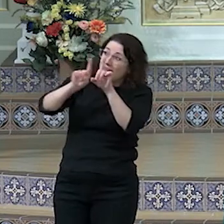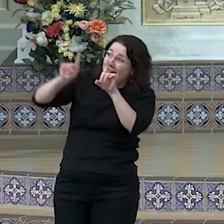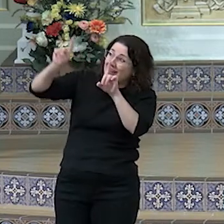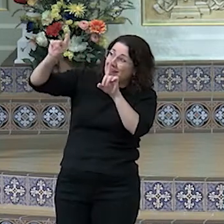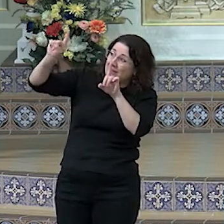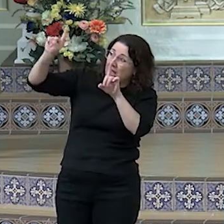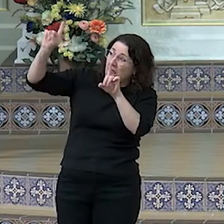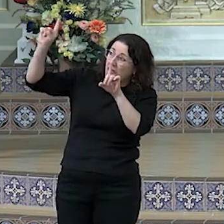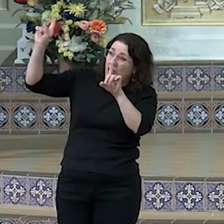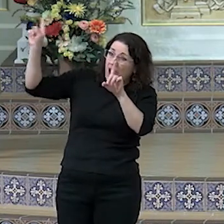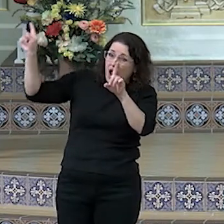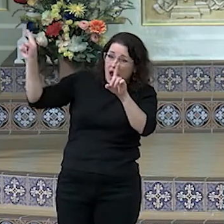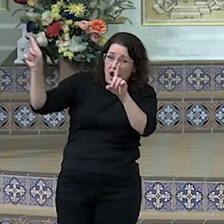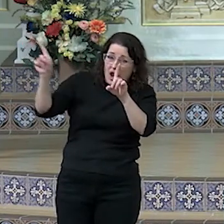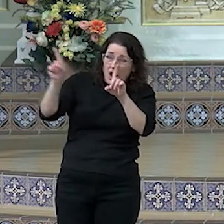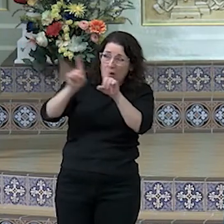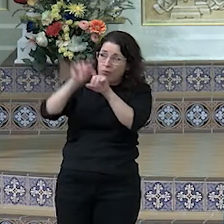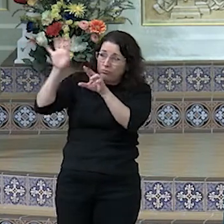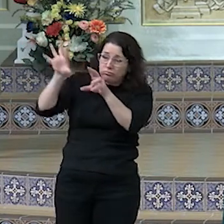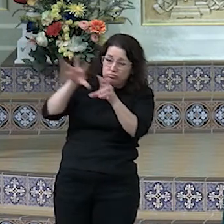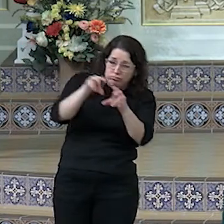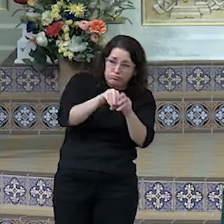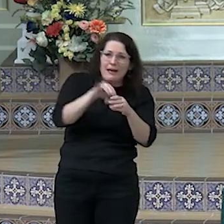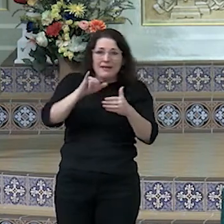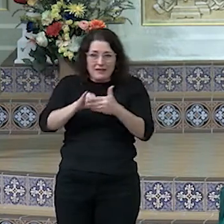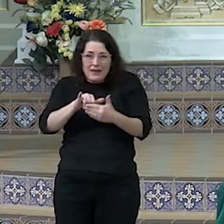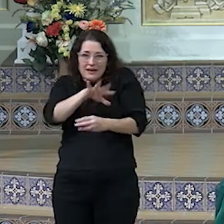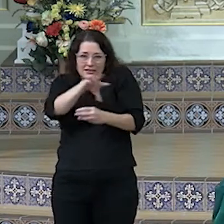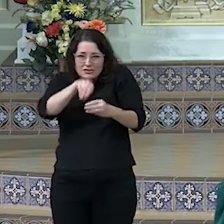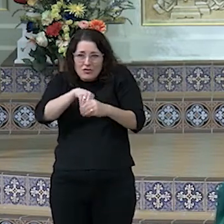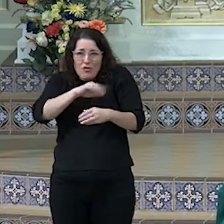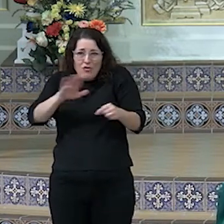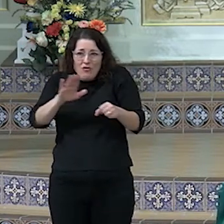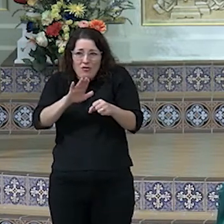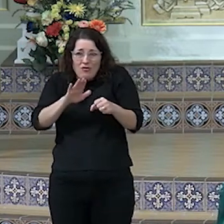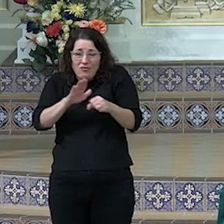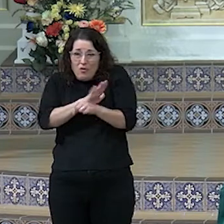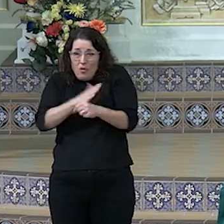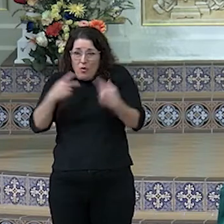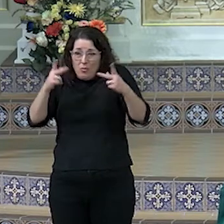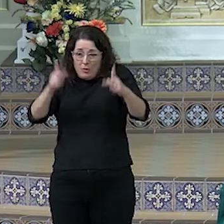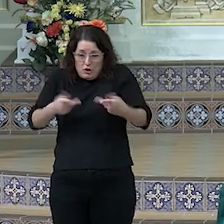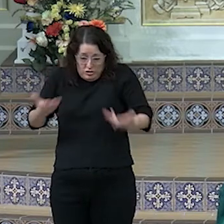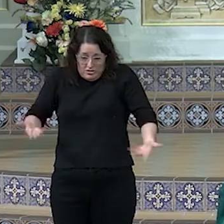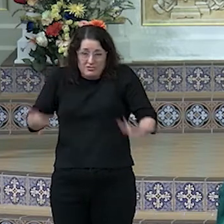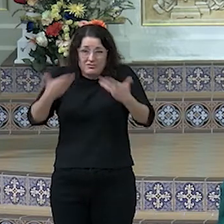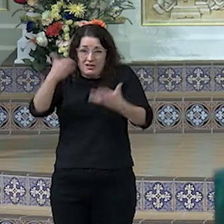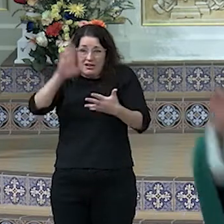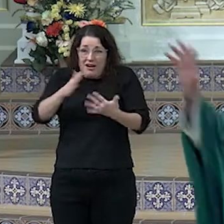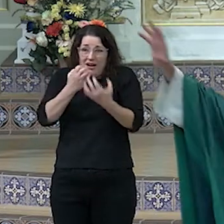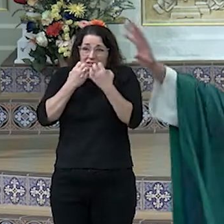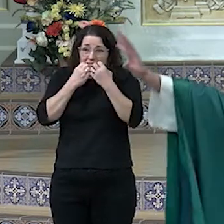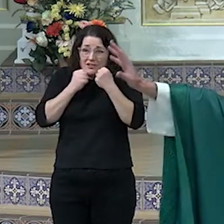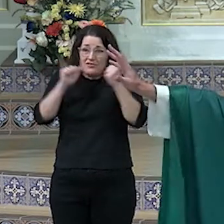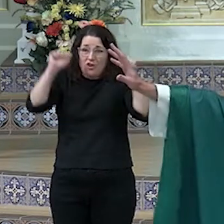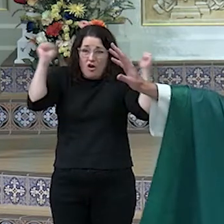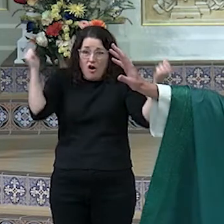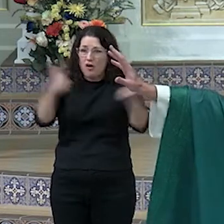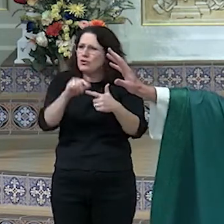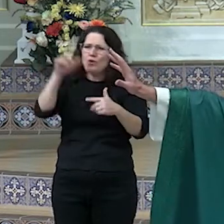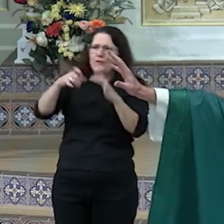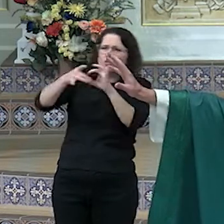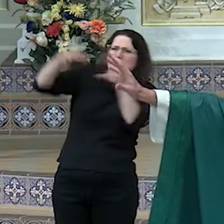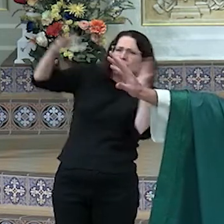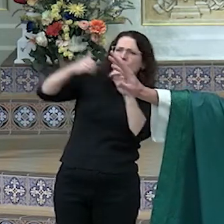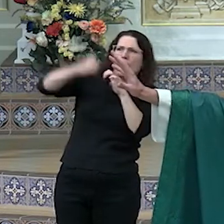be that's a part of this journey. It's a part of you. Don't think that it has to be